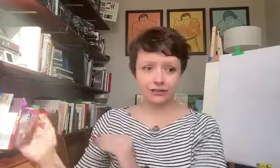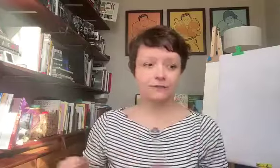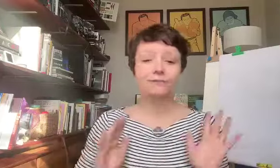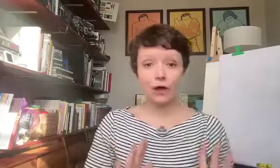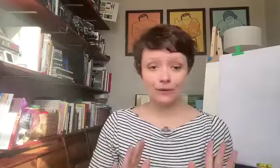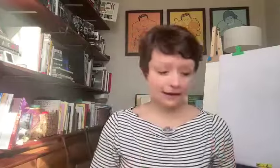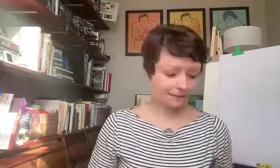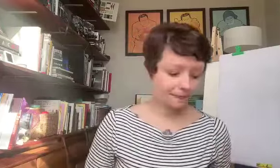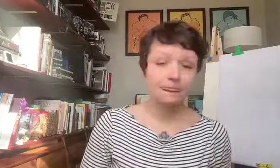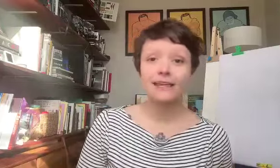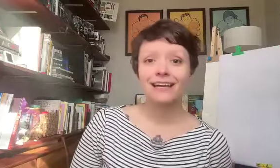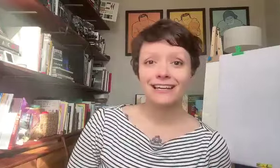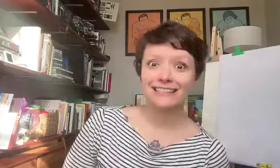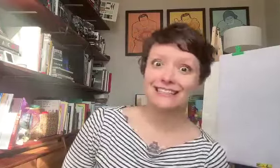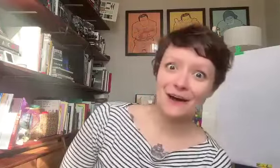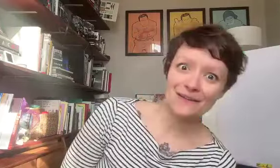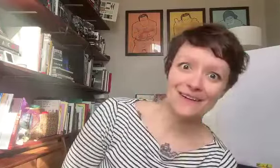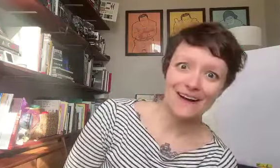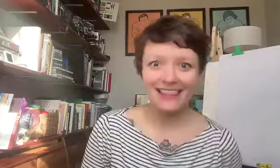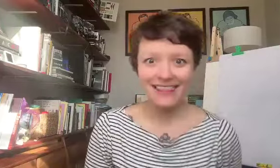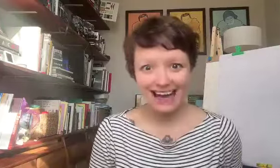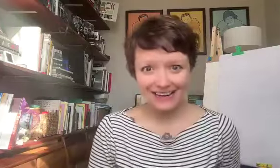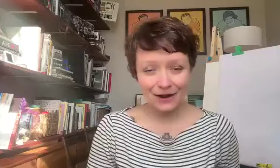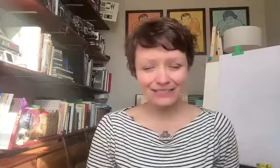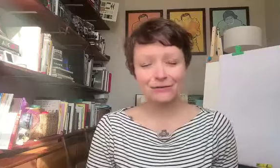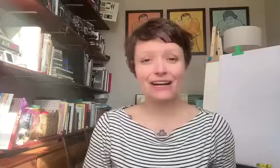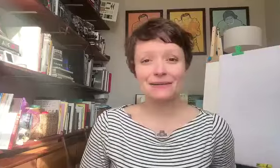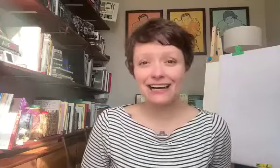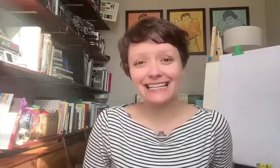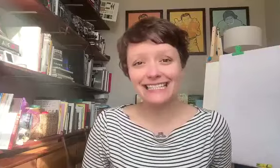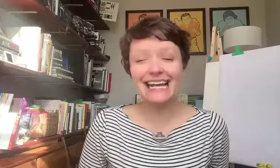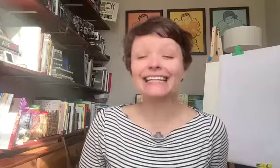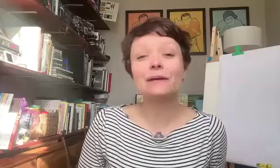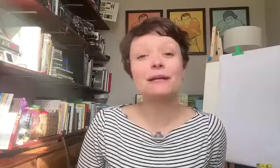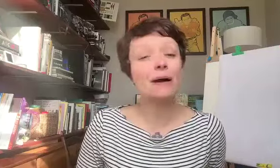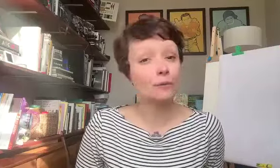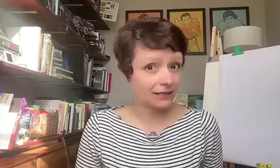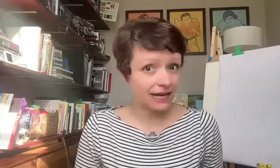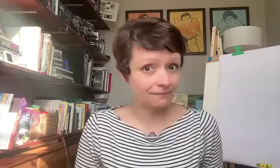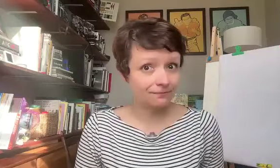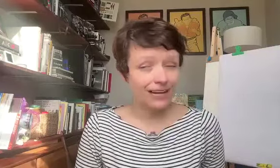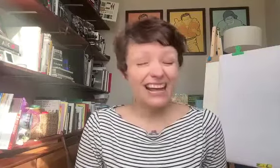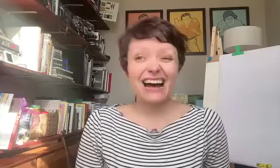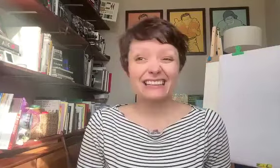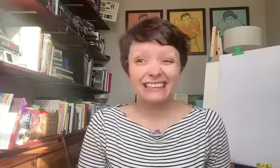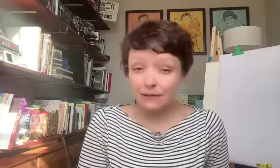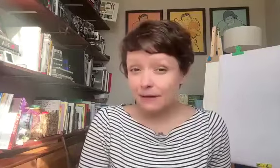English. Okay. So on that note, we are going to be talking today a little bit about rug time, a little bit